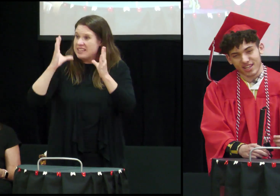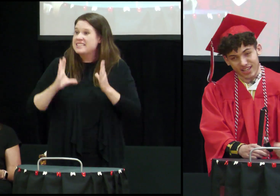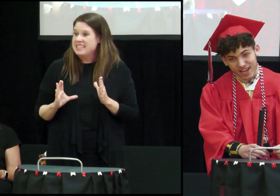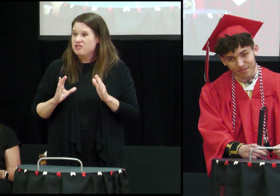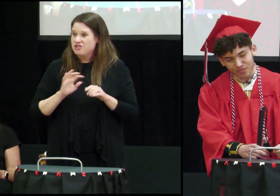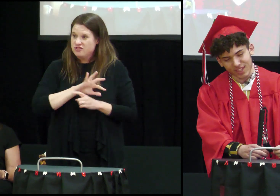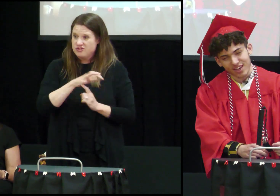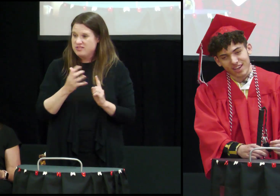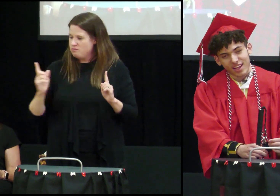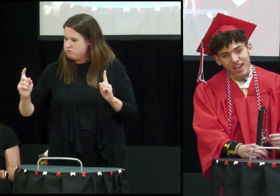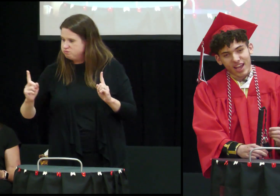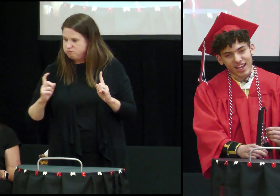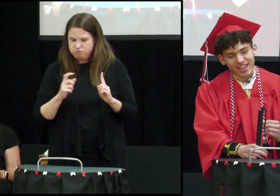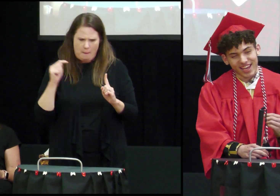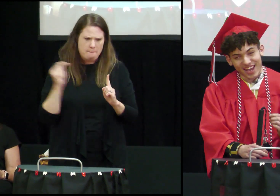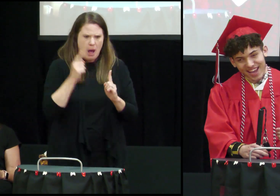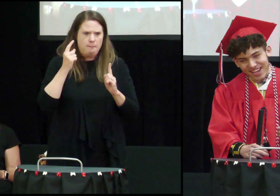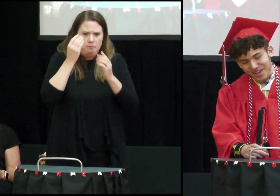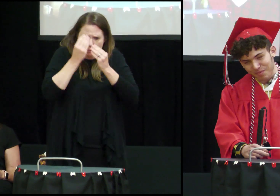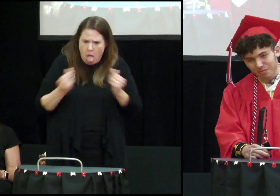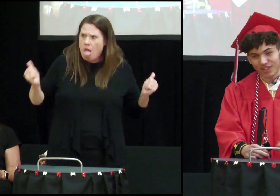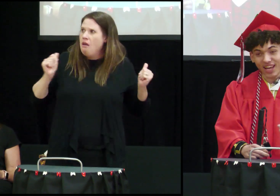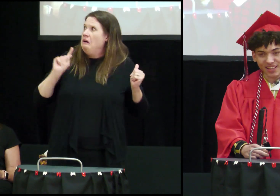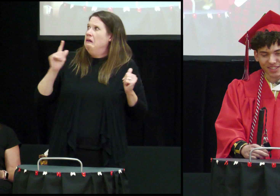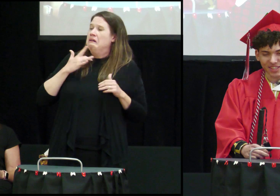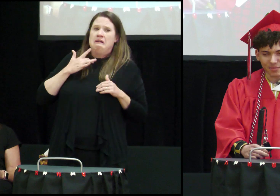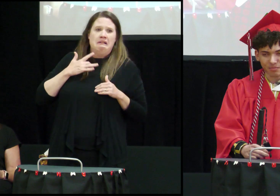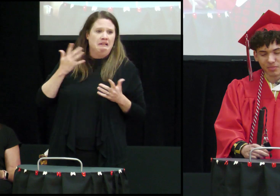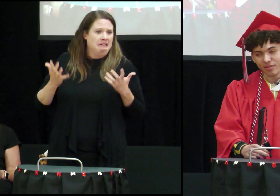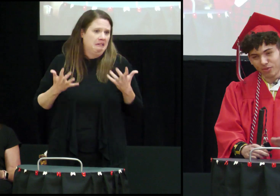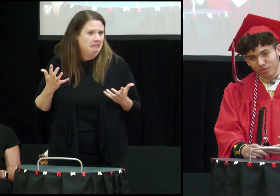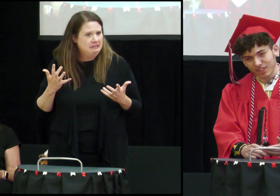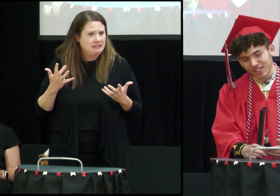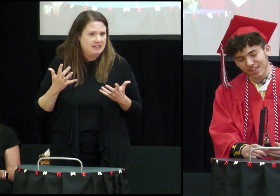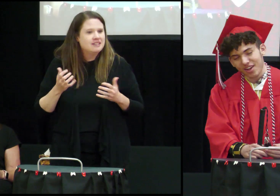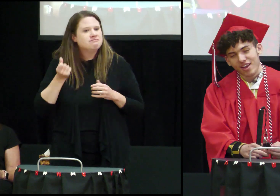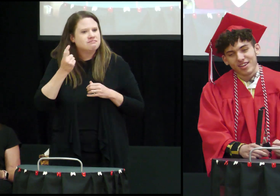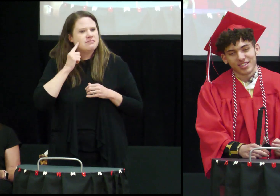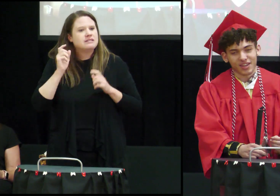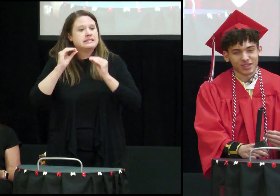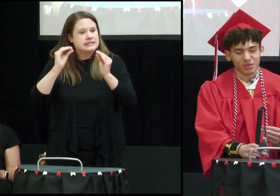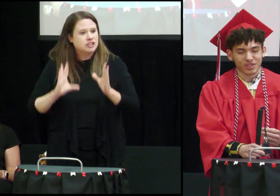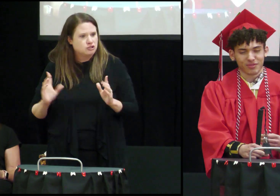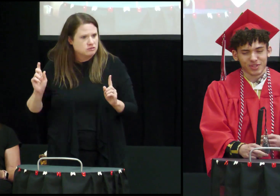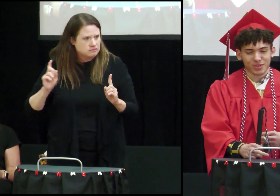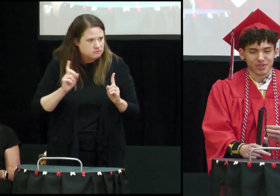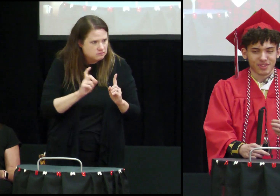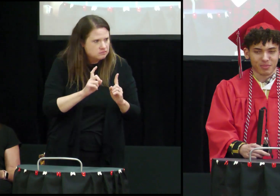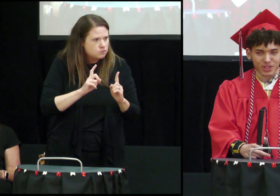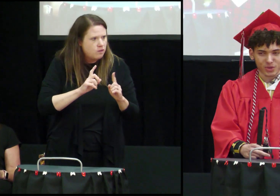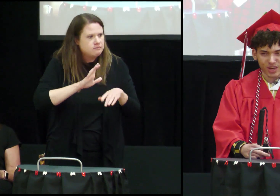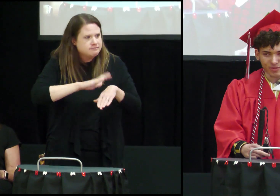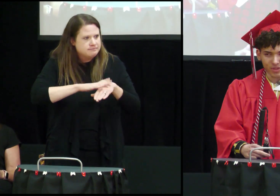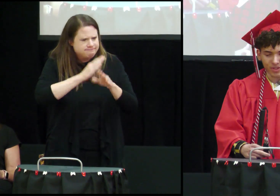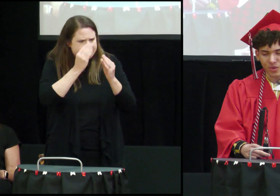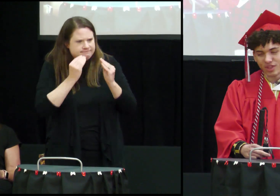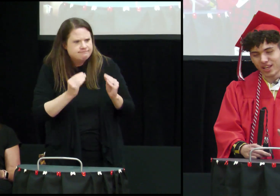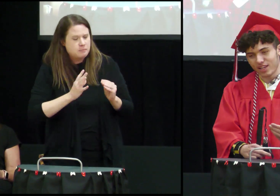get. AKA, politely but firmly, telling you to converse with the bus driver or the